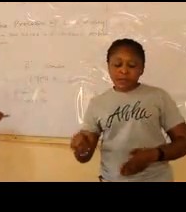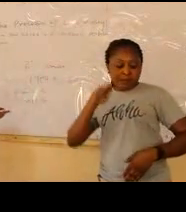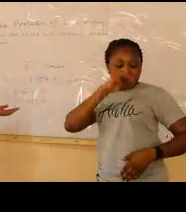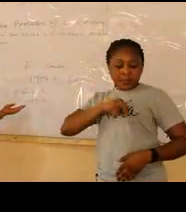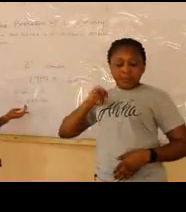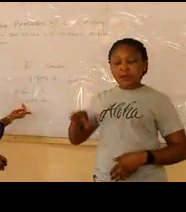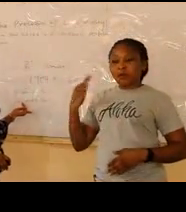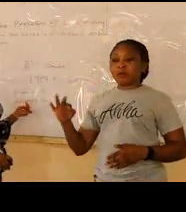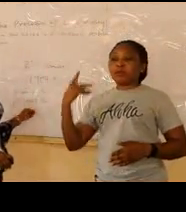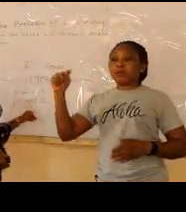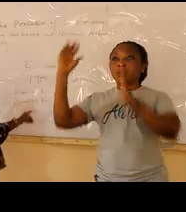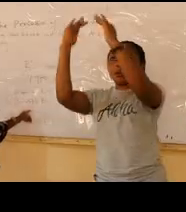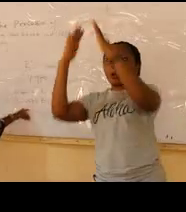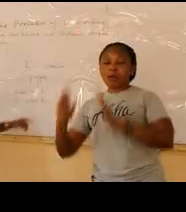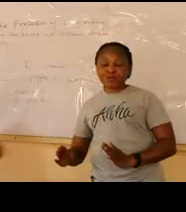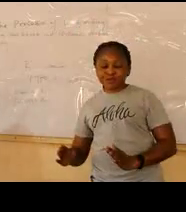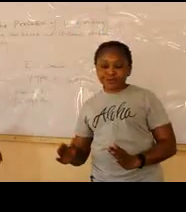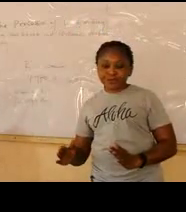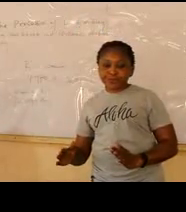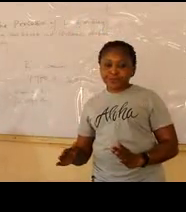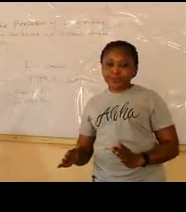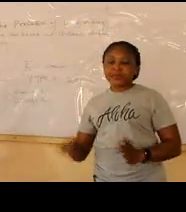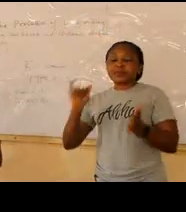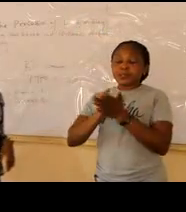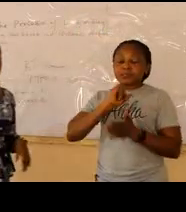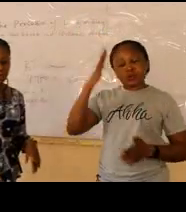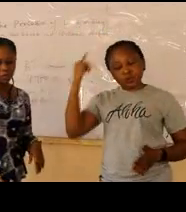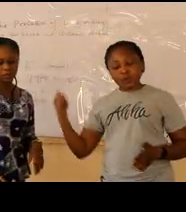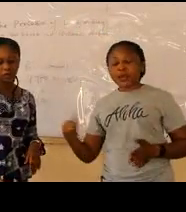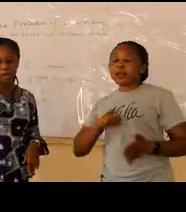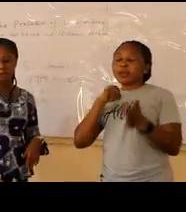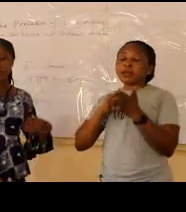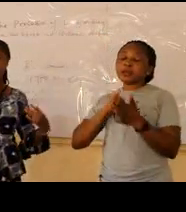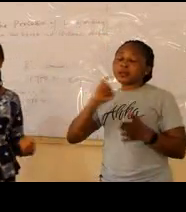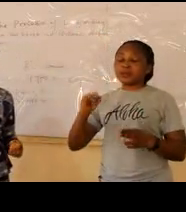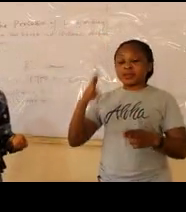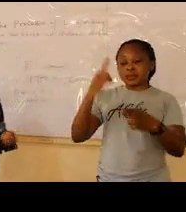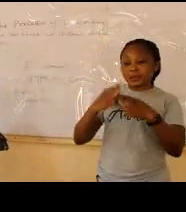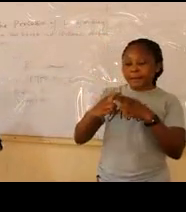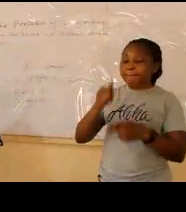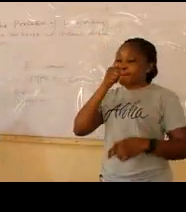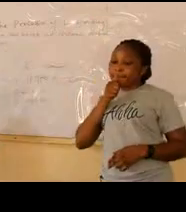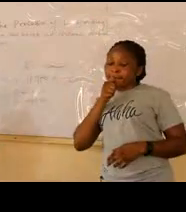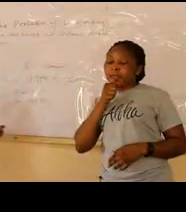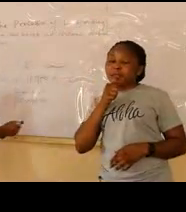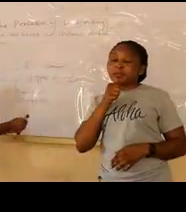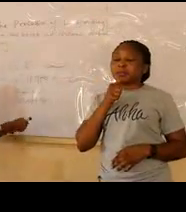it what? Private bill. Then we also have money